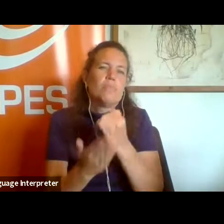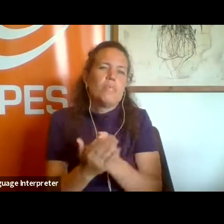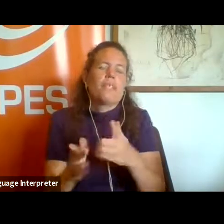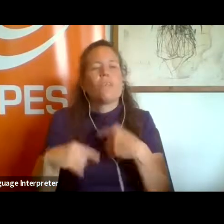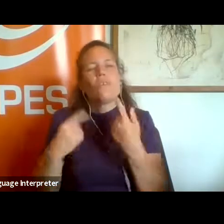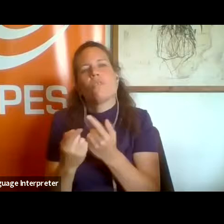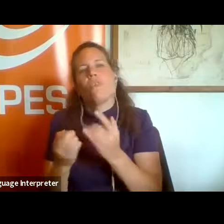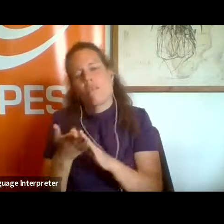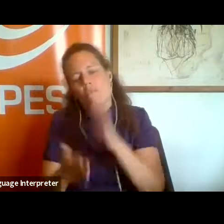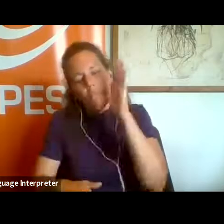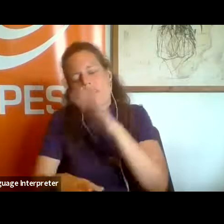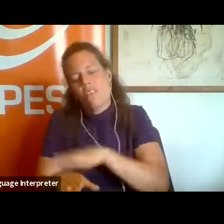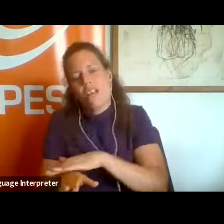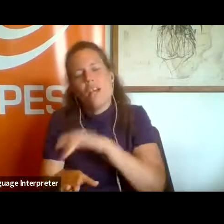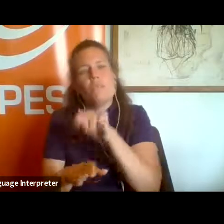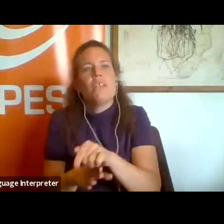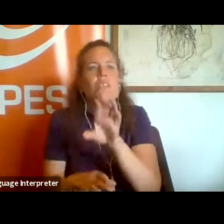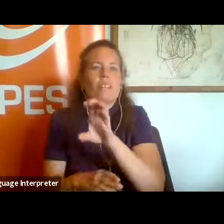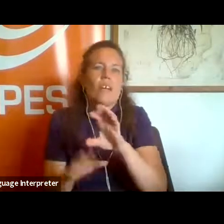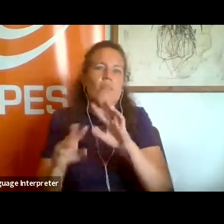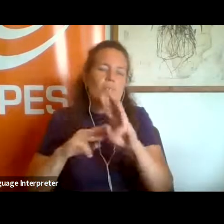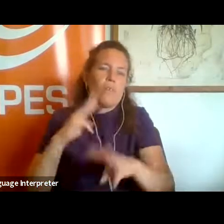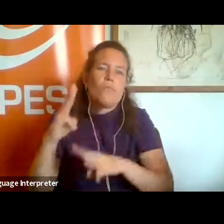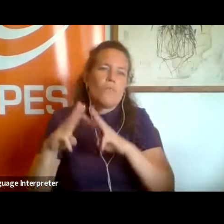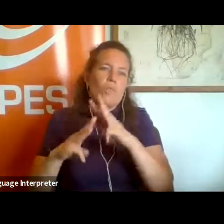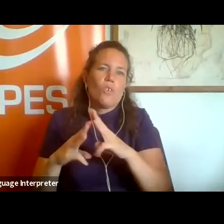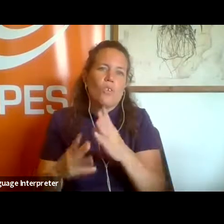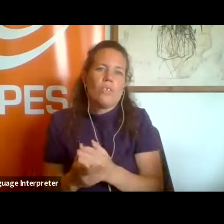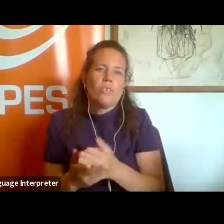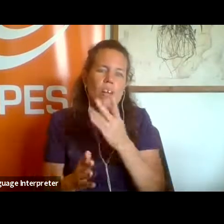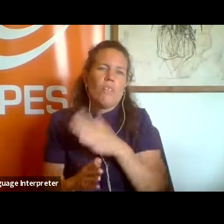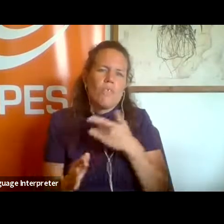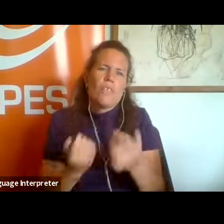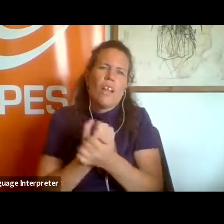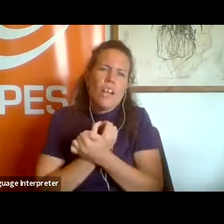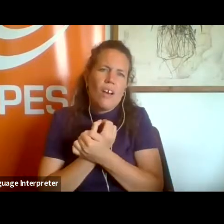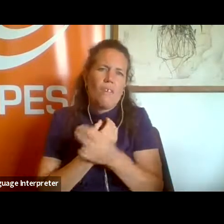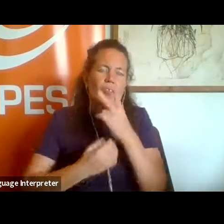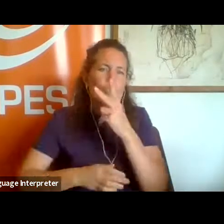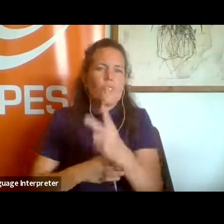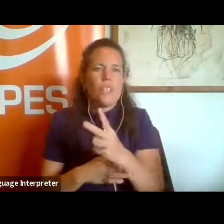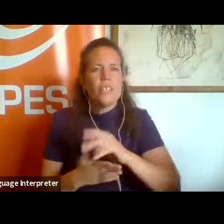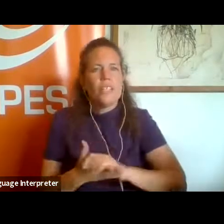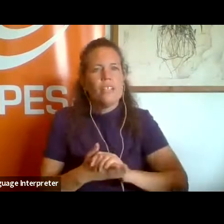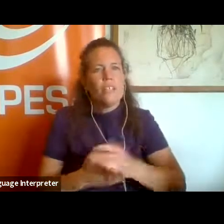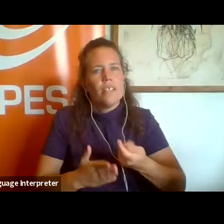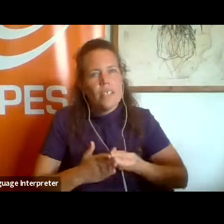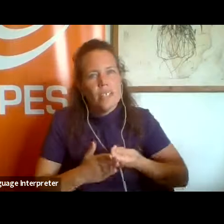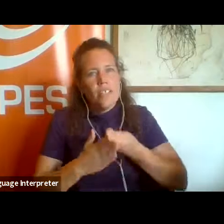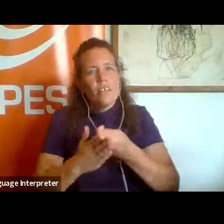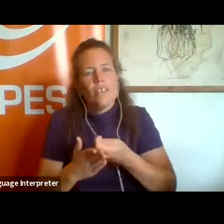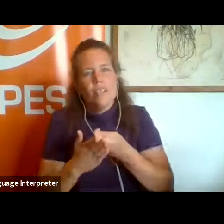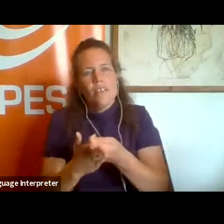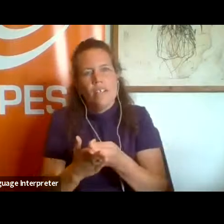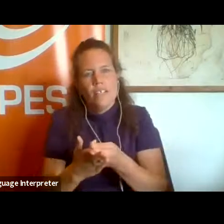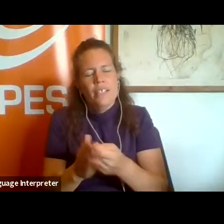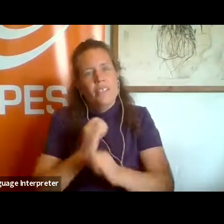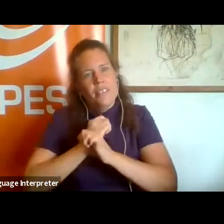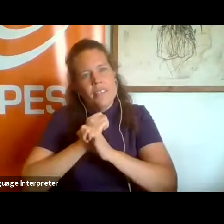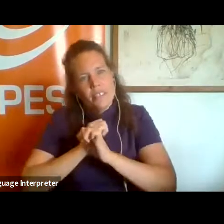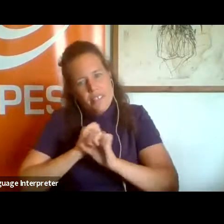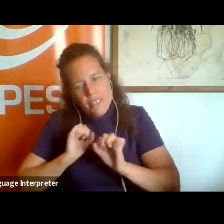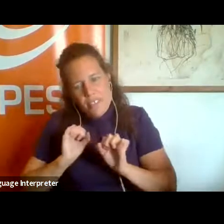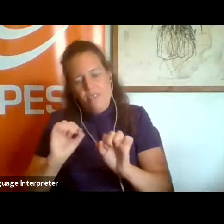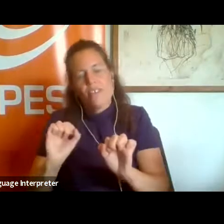world. So I'd love to see investments into defensive cyber technologies, making sure that we focus on